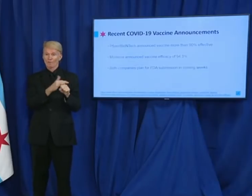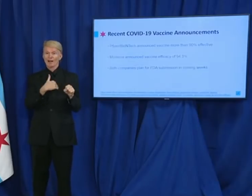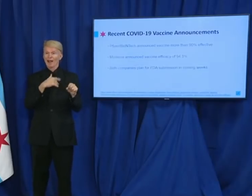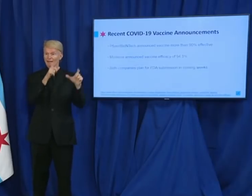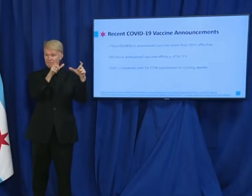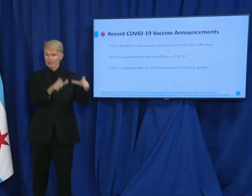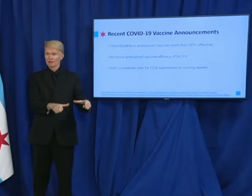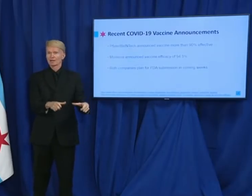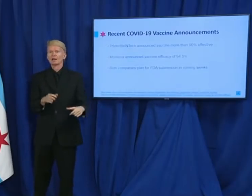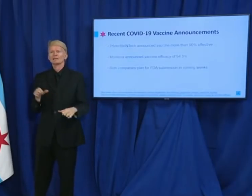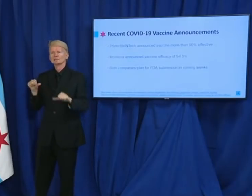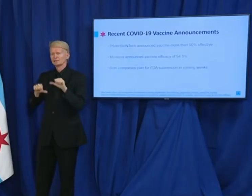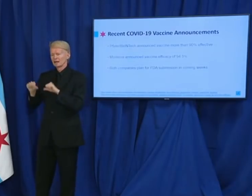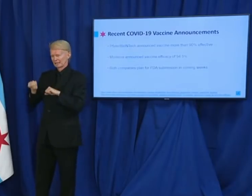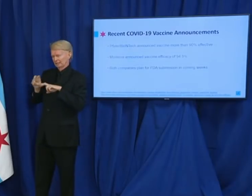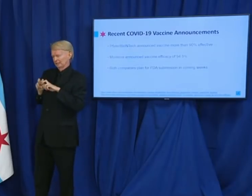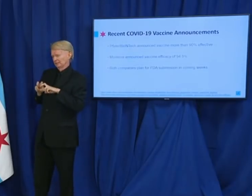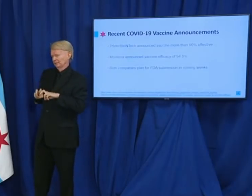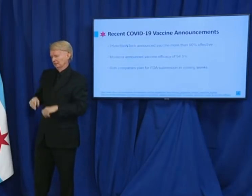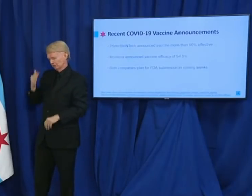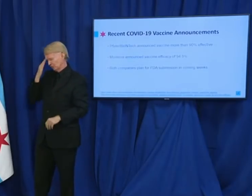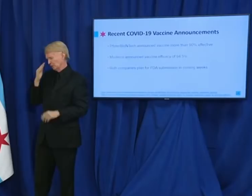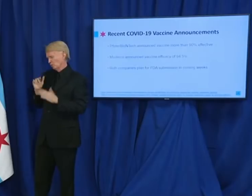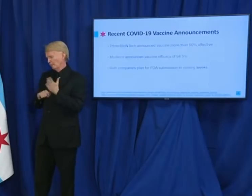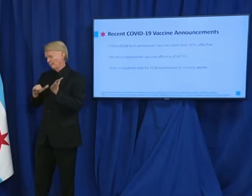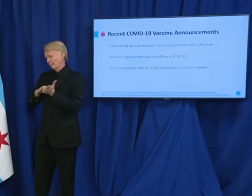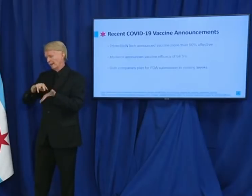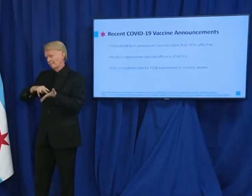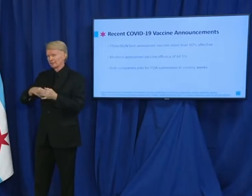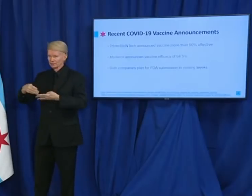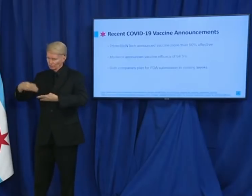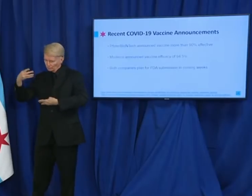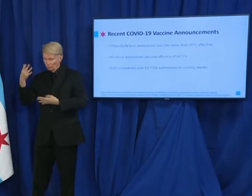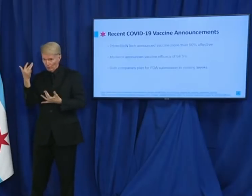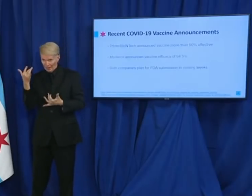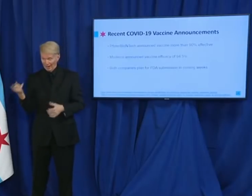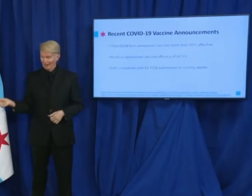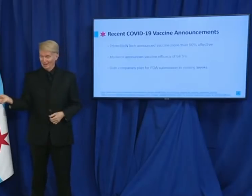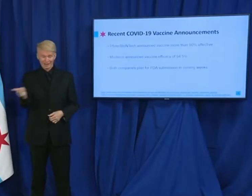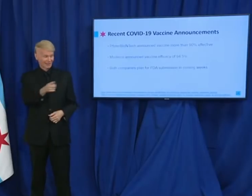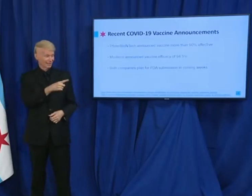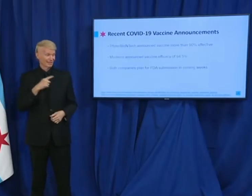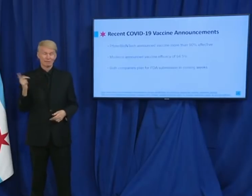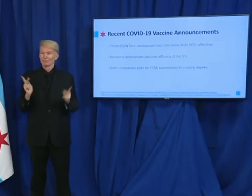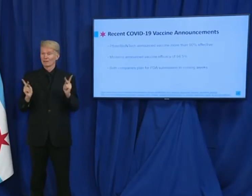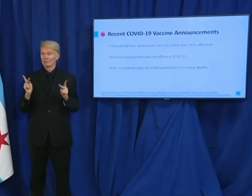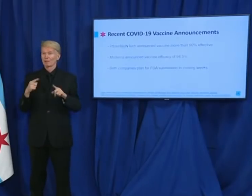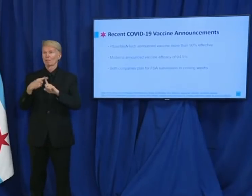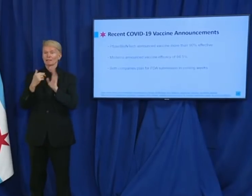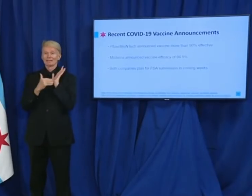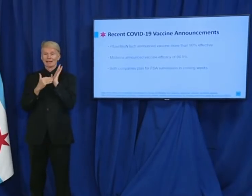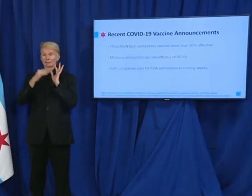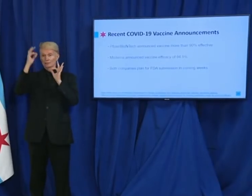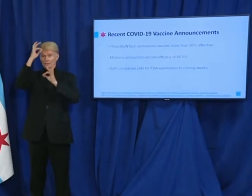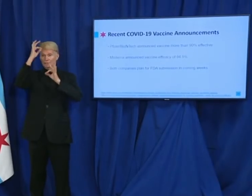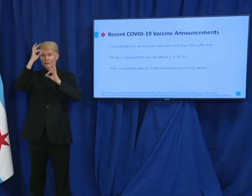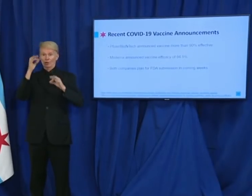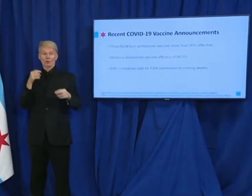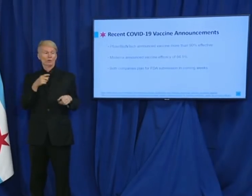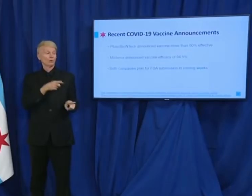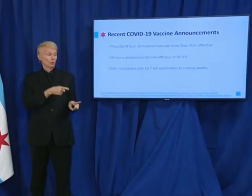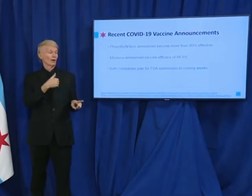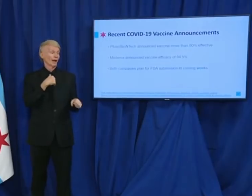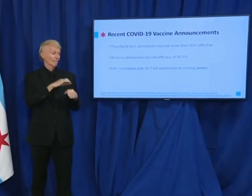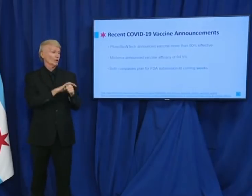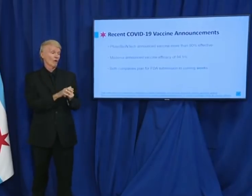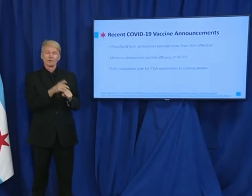interim analyses, because still the participants and the doctors don't know who's gotten COVID, but behind the scenes,